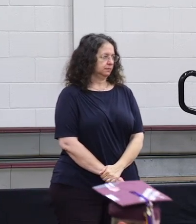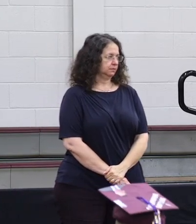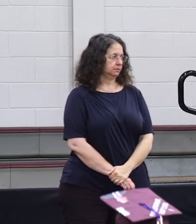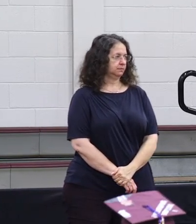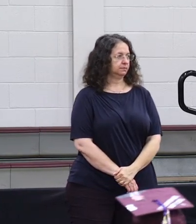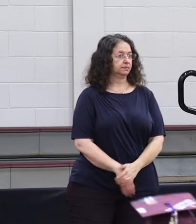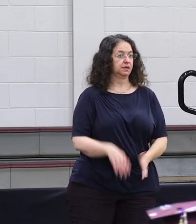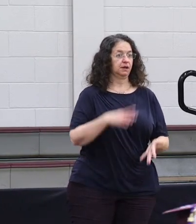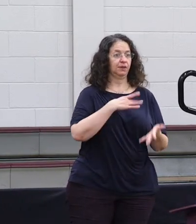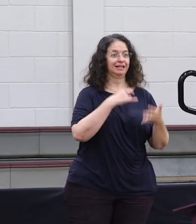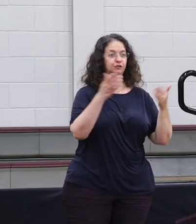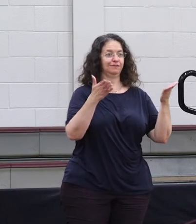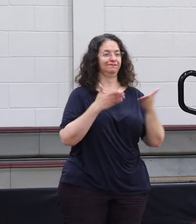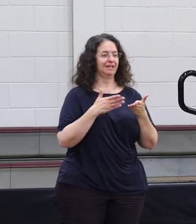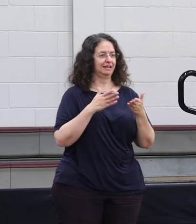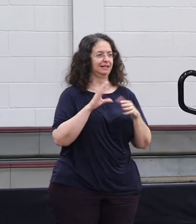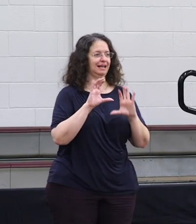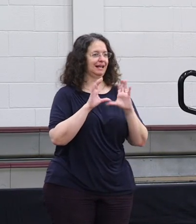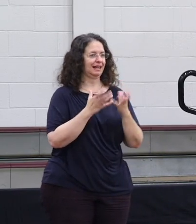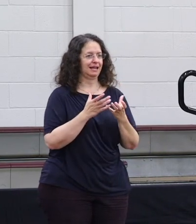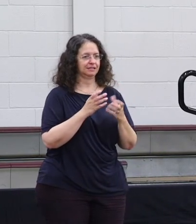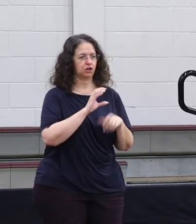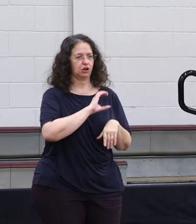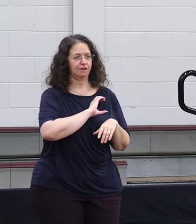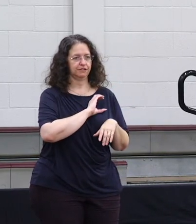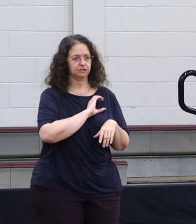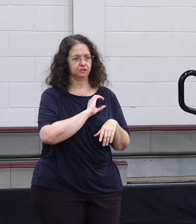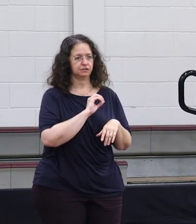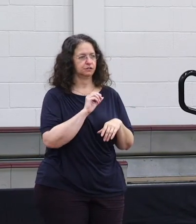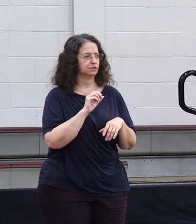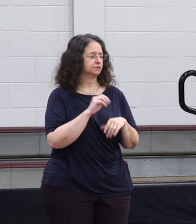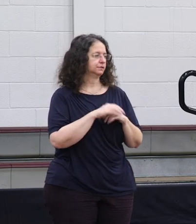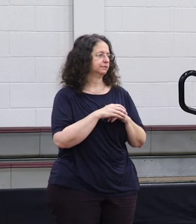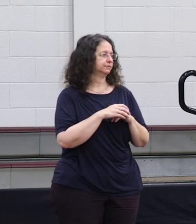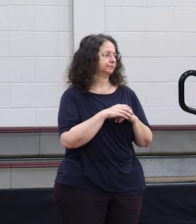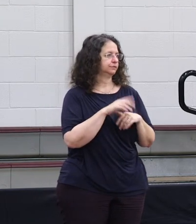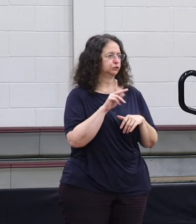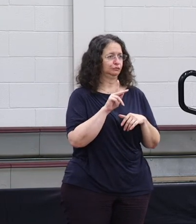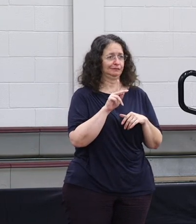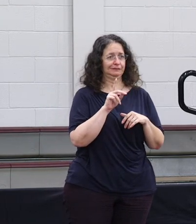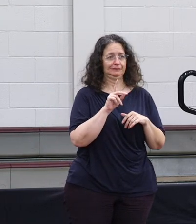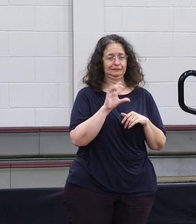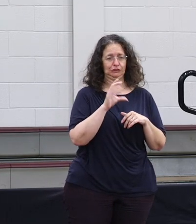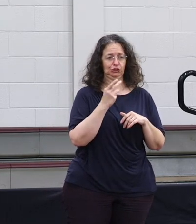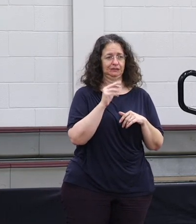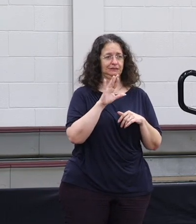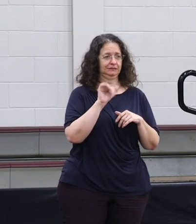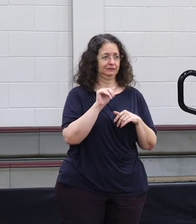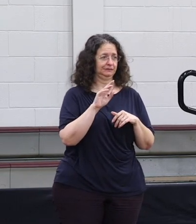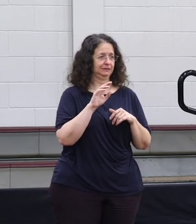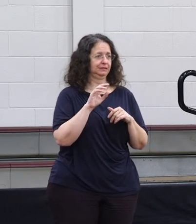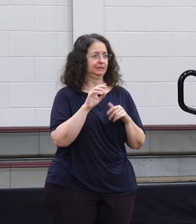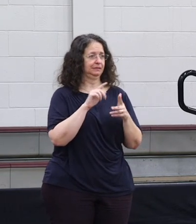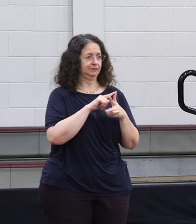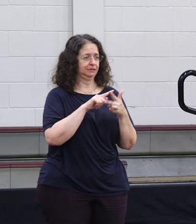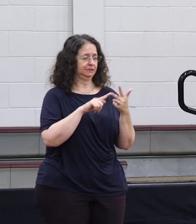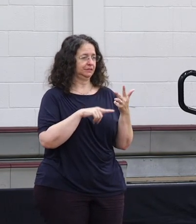I'd like to invite class officers Isabella Crandall, Emma Quintero, and Christine Addle to the podium to announce the class